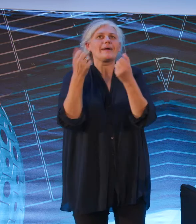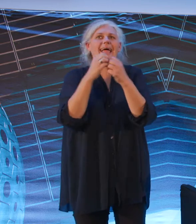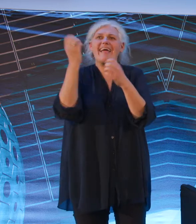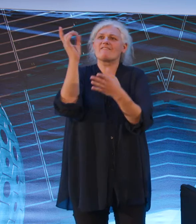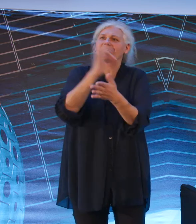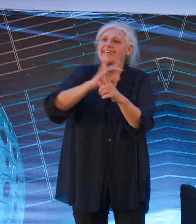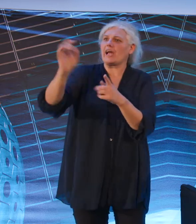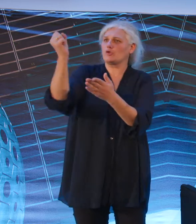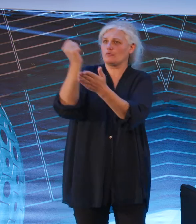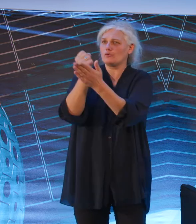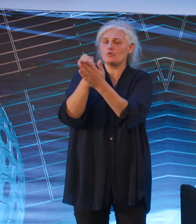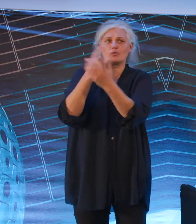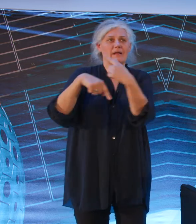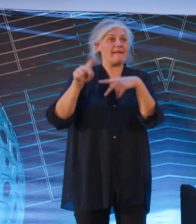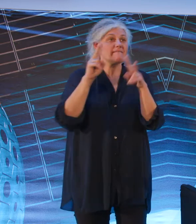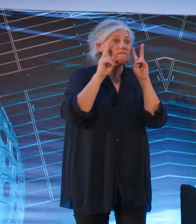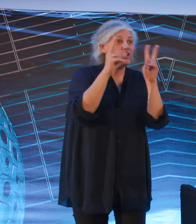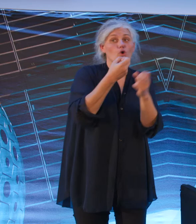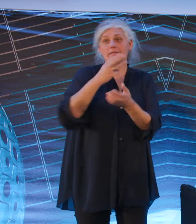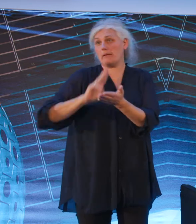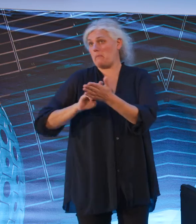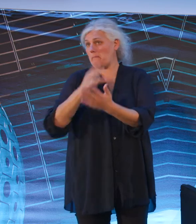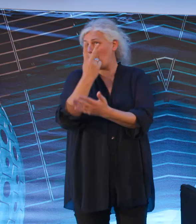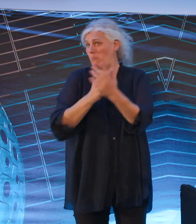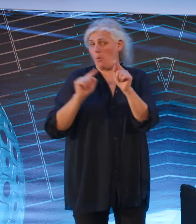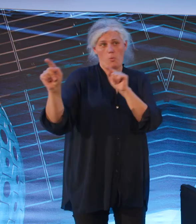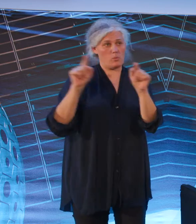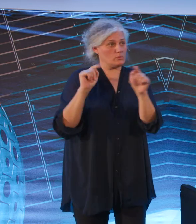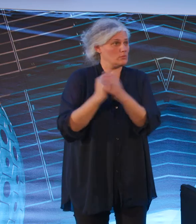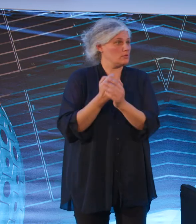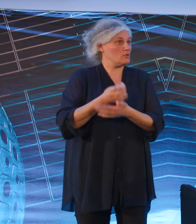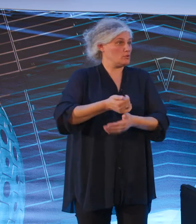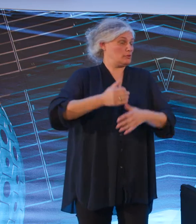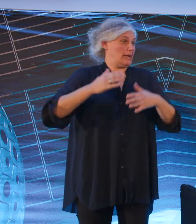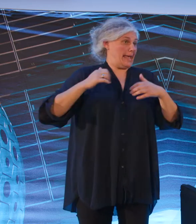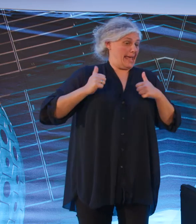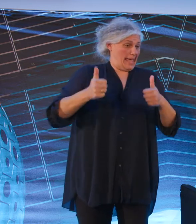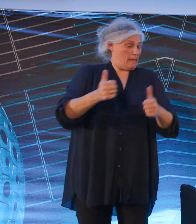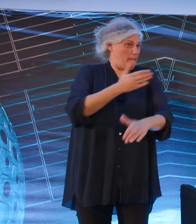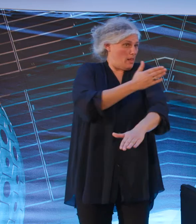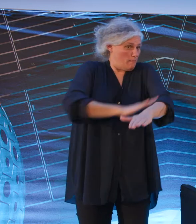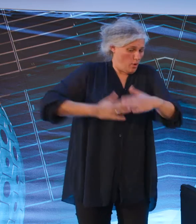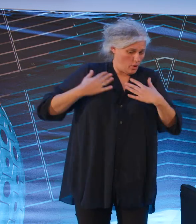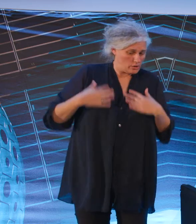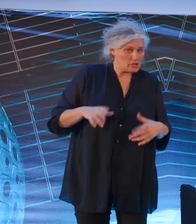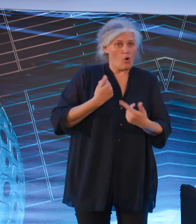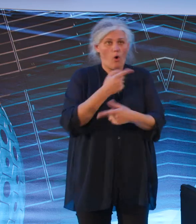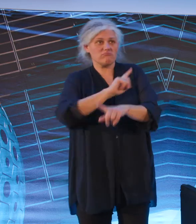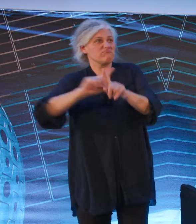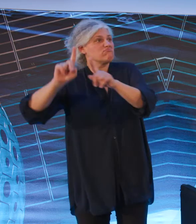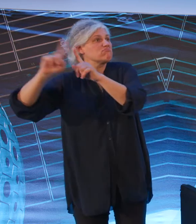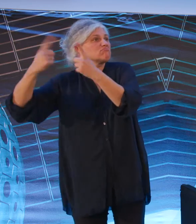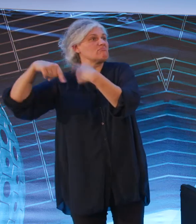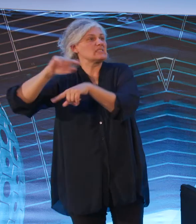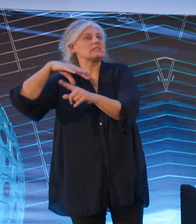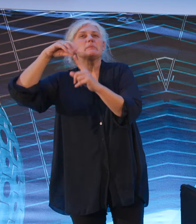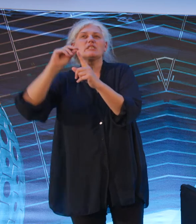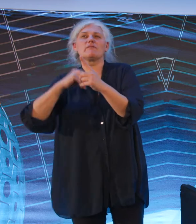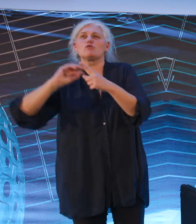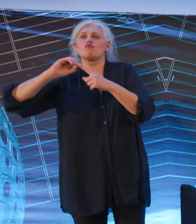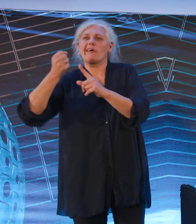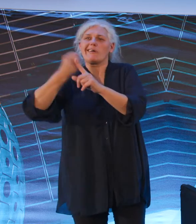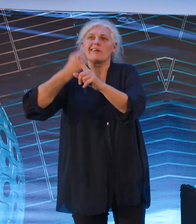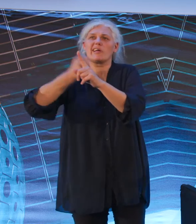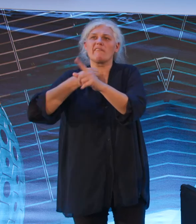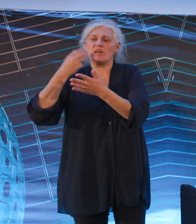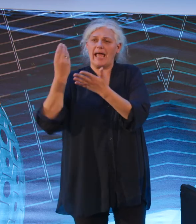of student, visitor, or staff member. Whether you were able-bodied, neurodivergent, straight from the Leave Insert, or returning to education